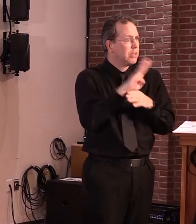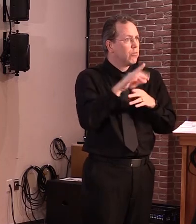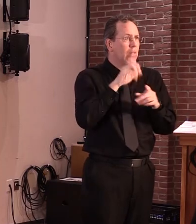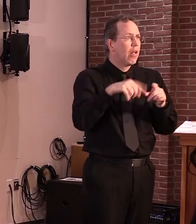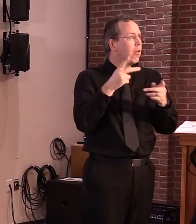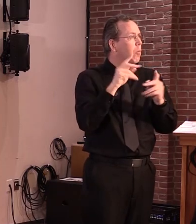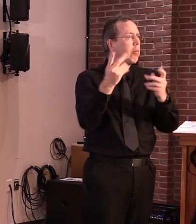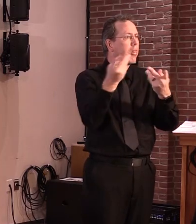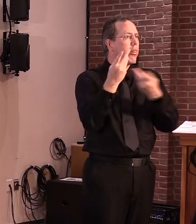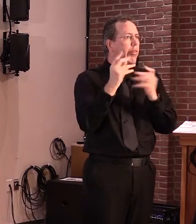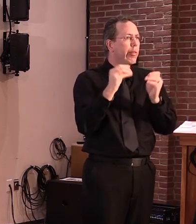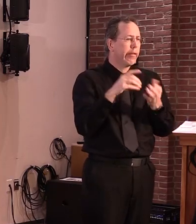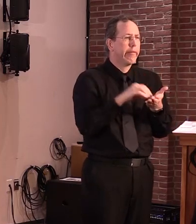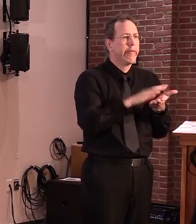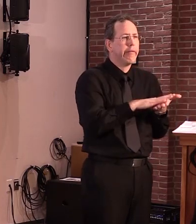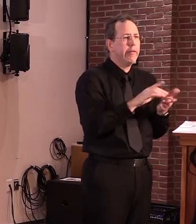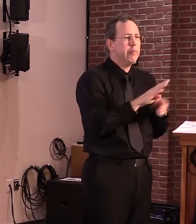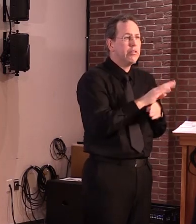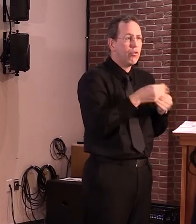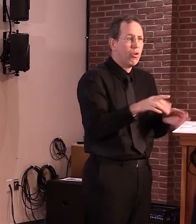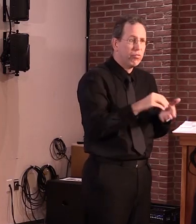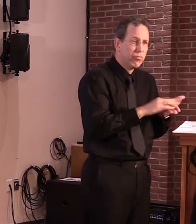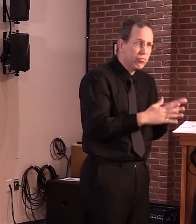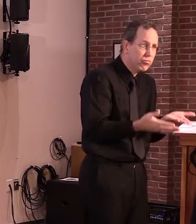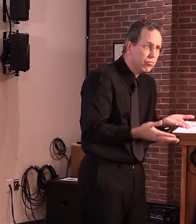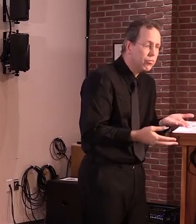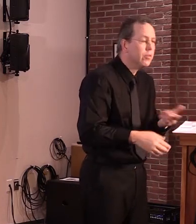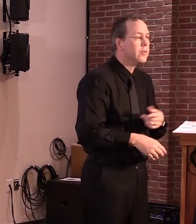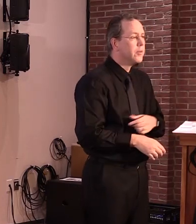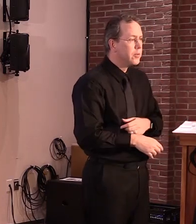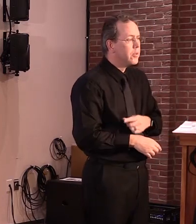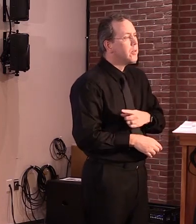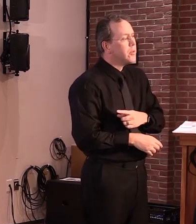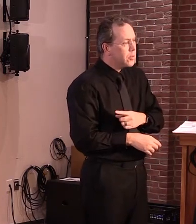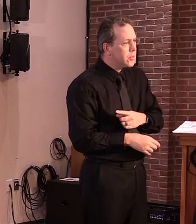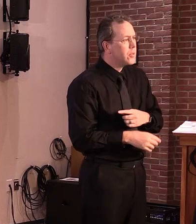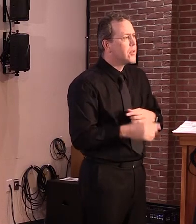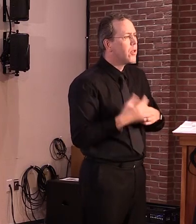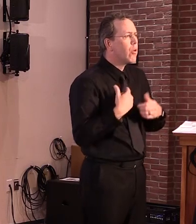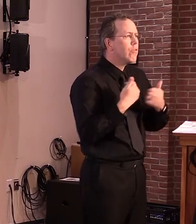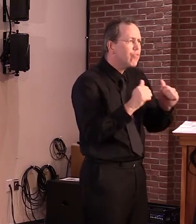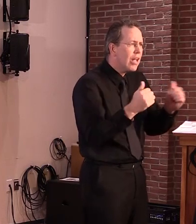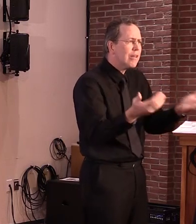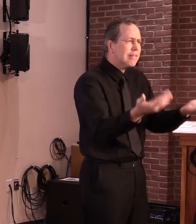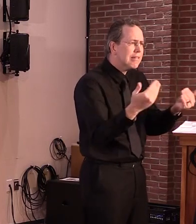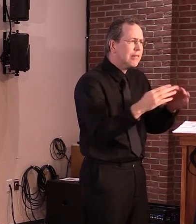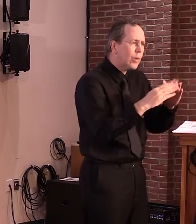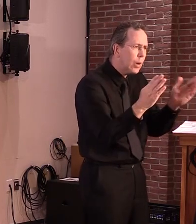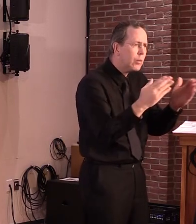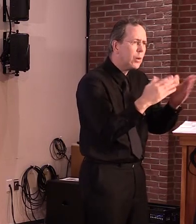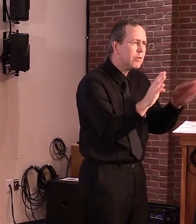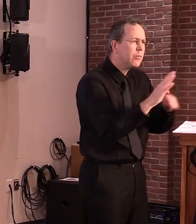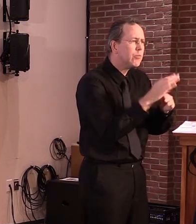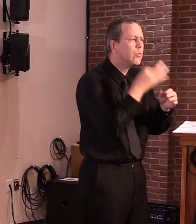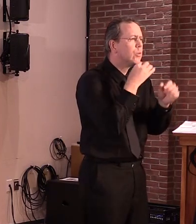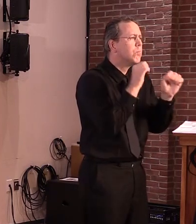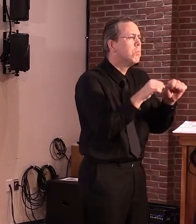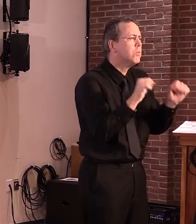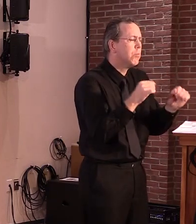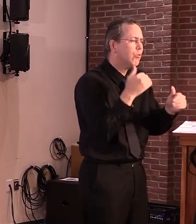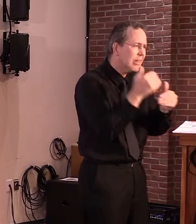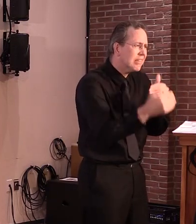that we can watch what the data is telling us, making sure the trajectory is moving in the right direction, and we can do this safely.